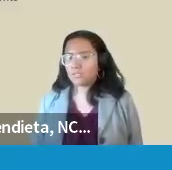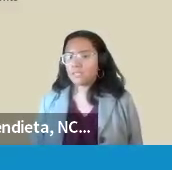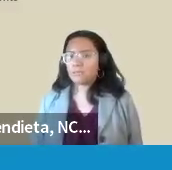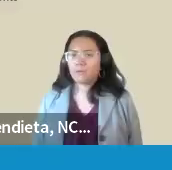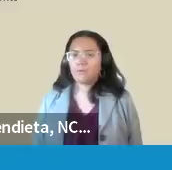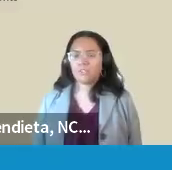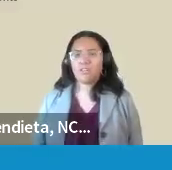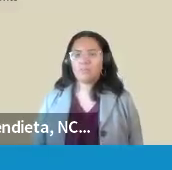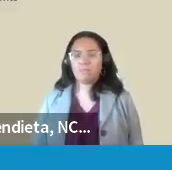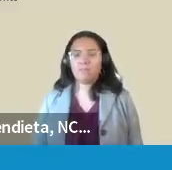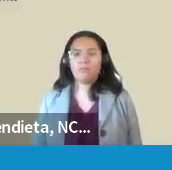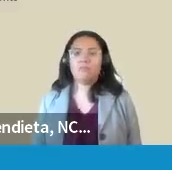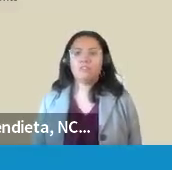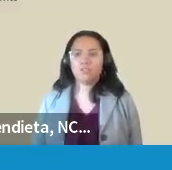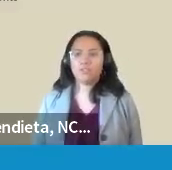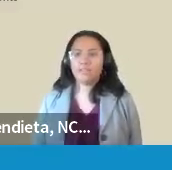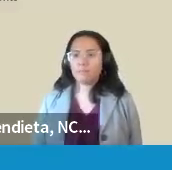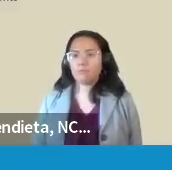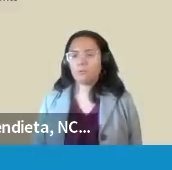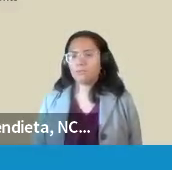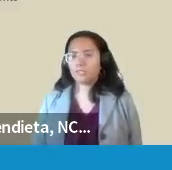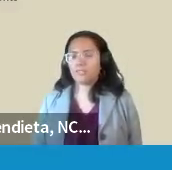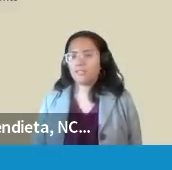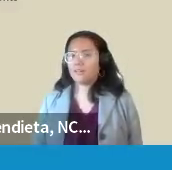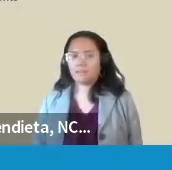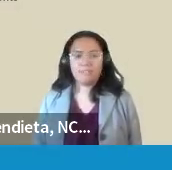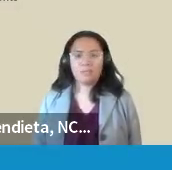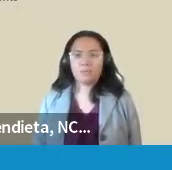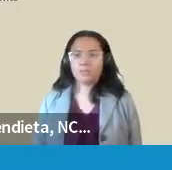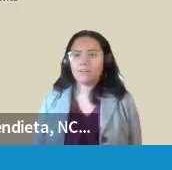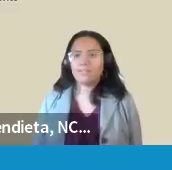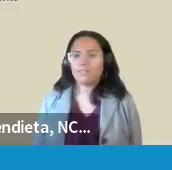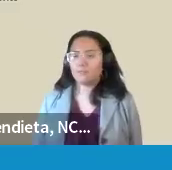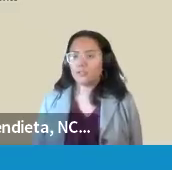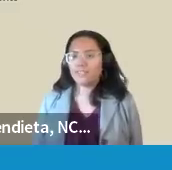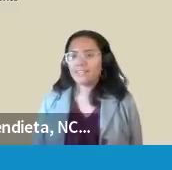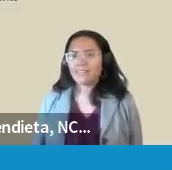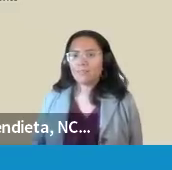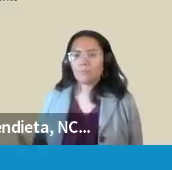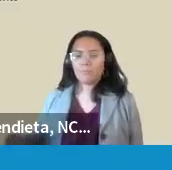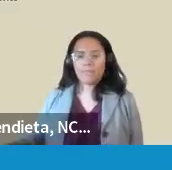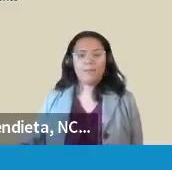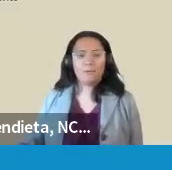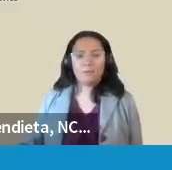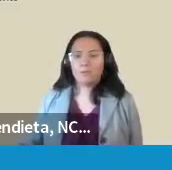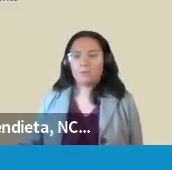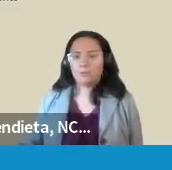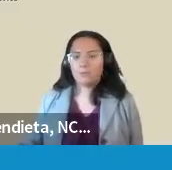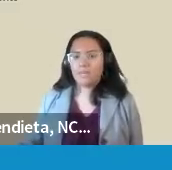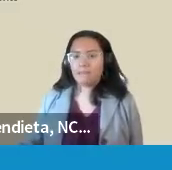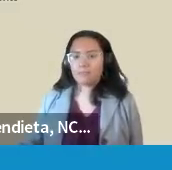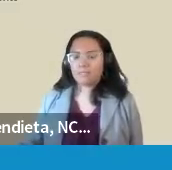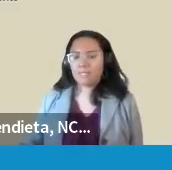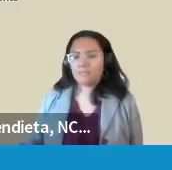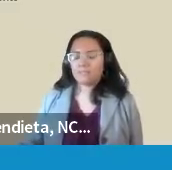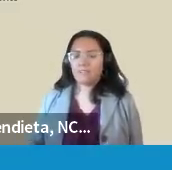started shortly. We want to make sure that as many people join the line before we officially kick off today's webinar. Thank you for joining.